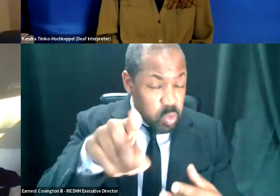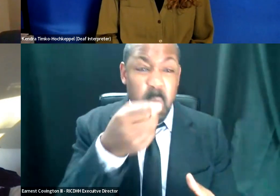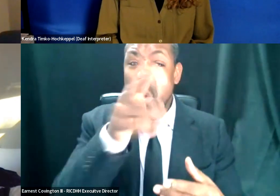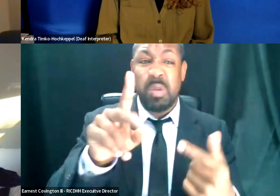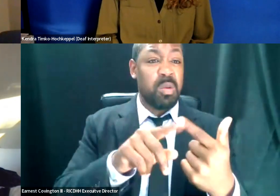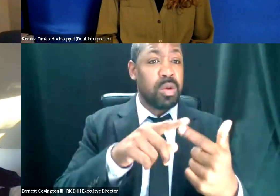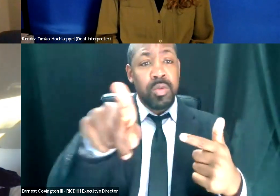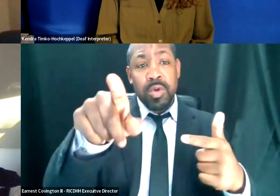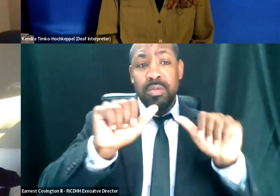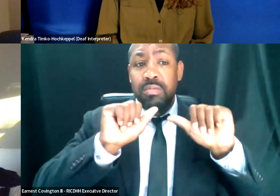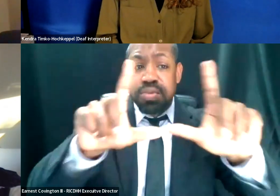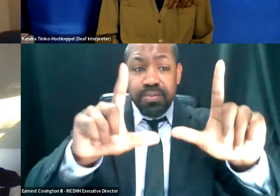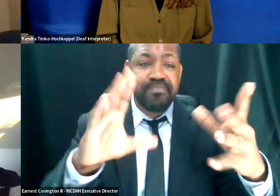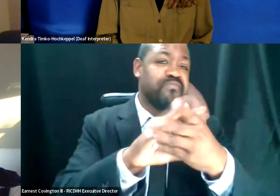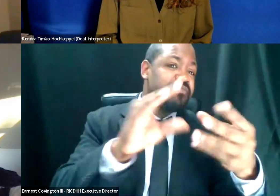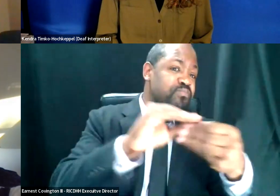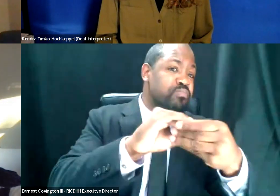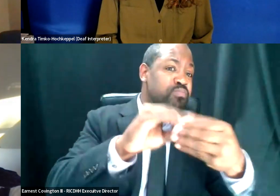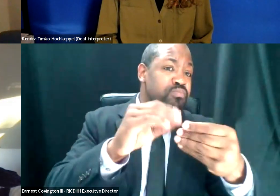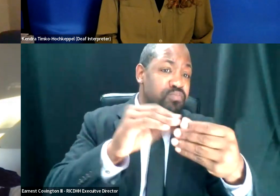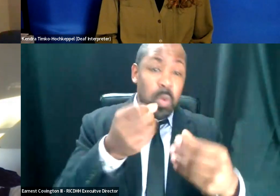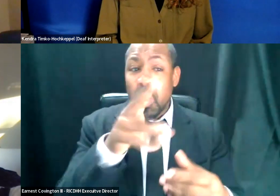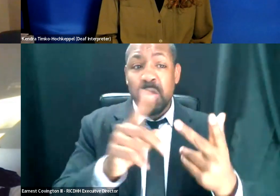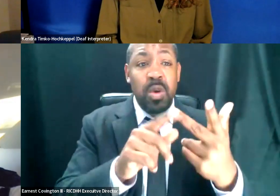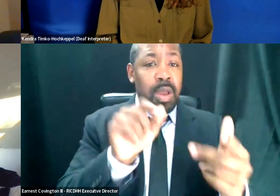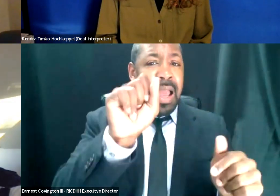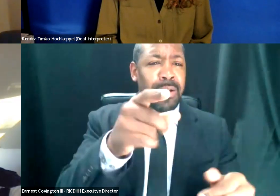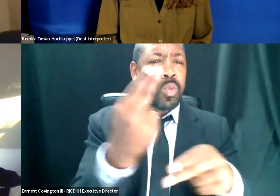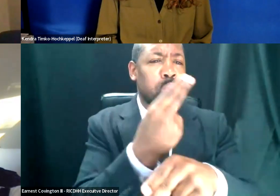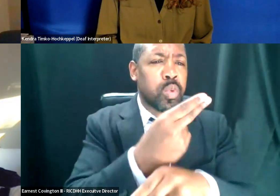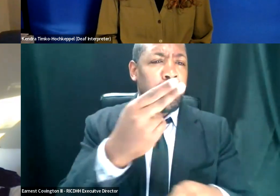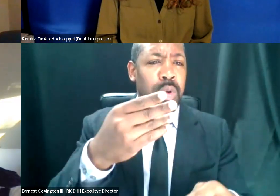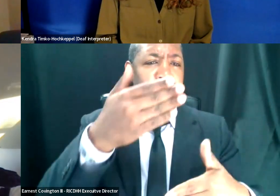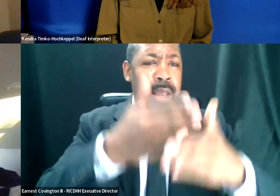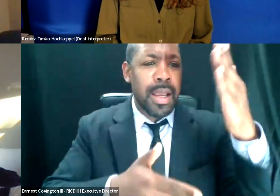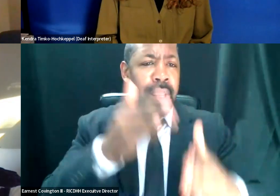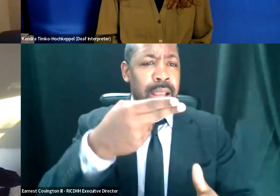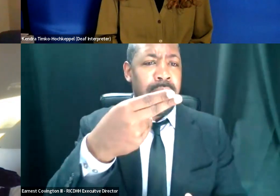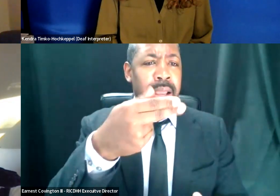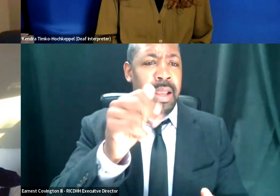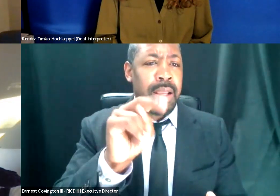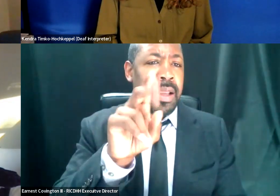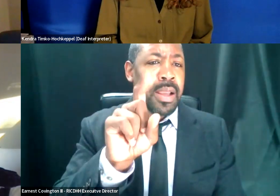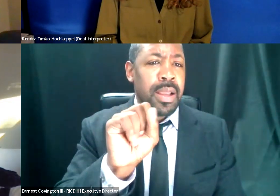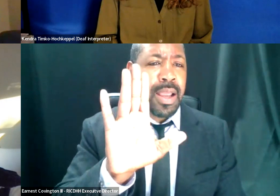we will make sure that those comments are recognized. We can either ask you to open your video.